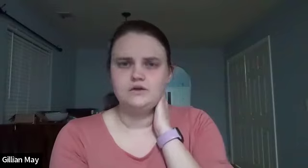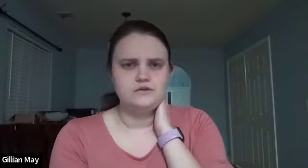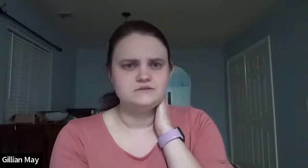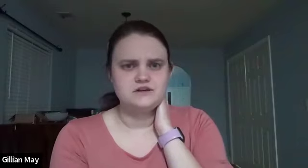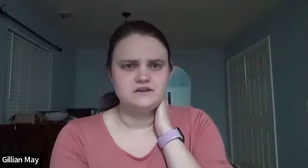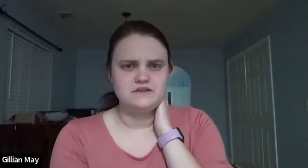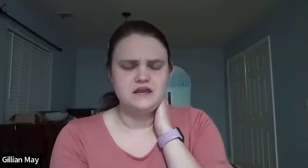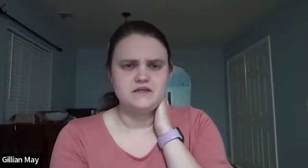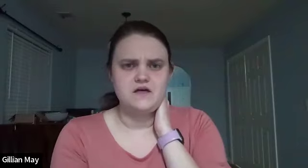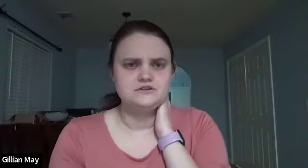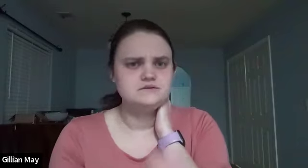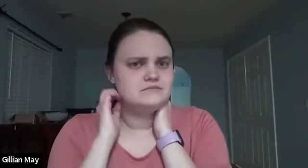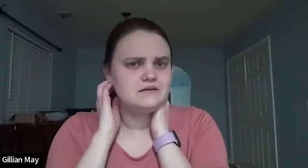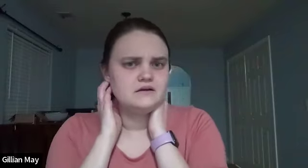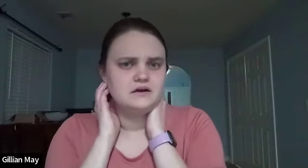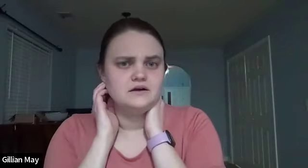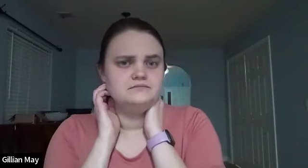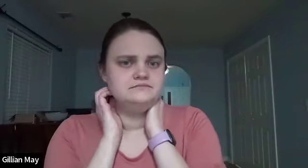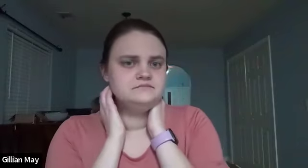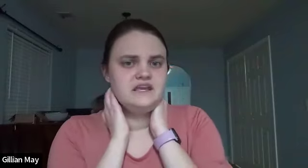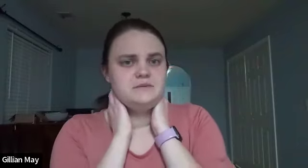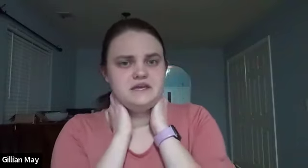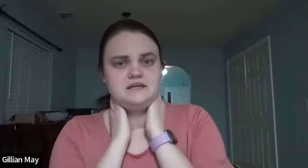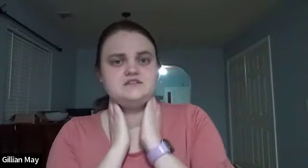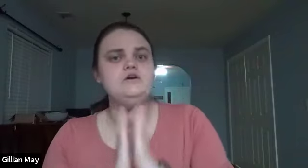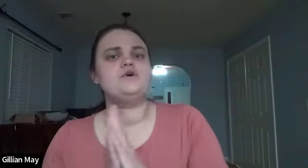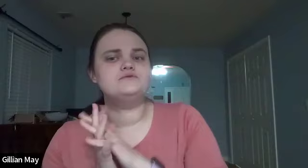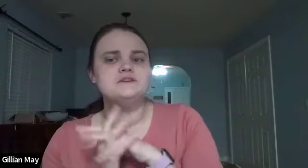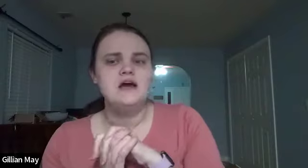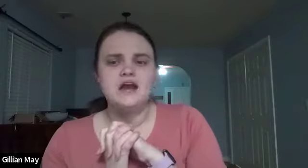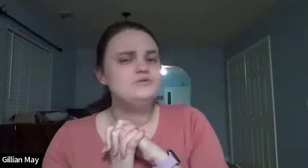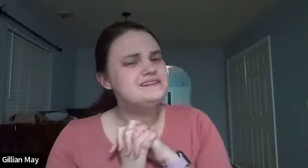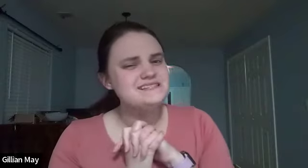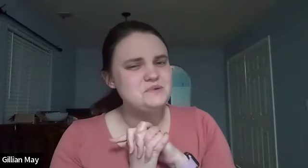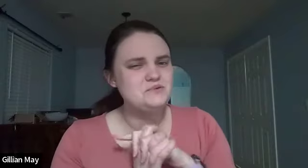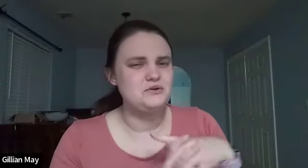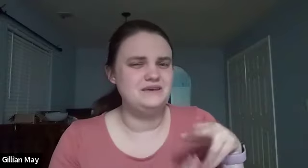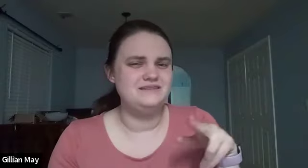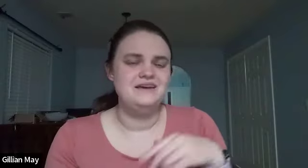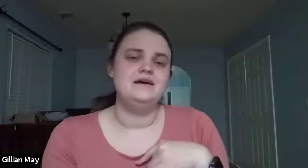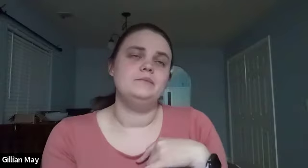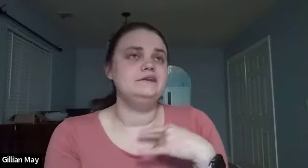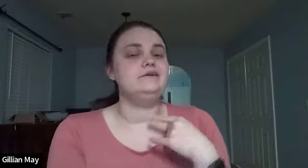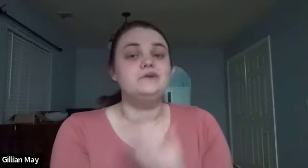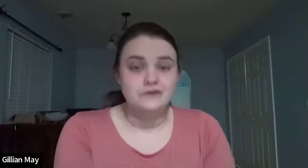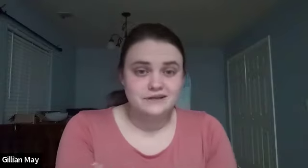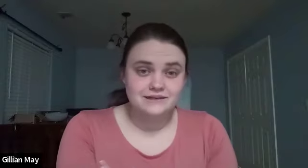all those. I was trying to think of any of the others. Guinea pigs, all those. I don't really see people go, I mean, you could,